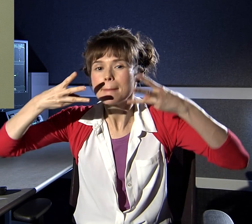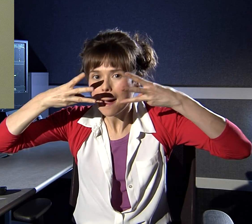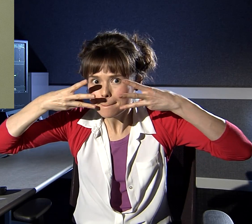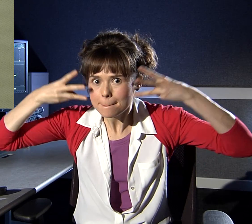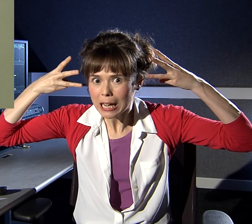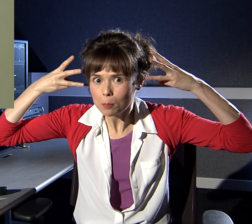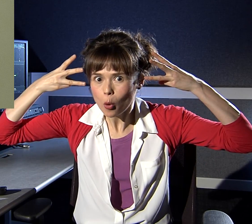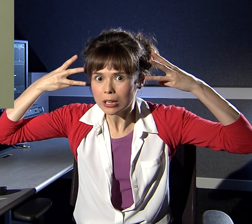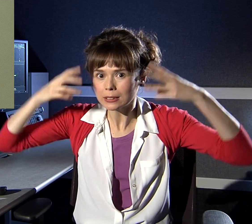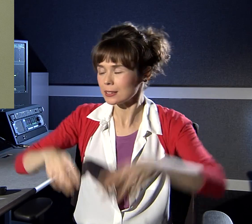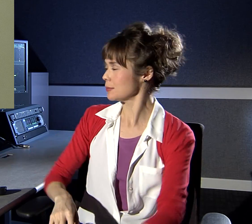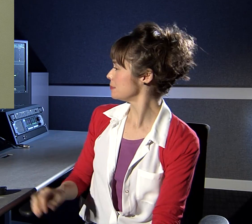Macmorris, and this is his sign name.